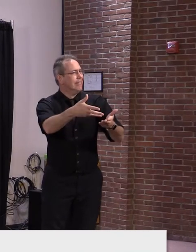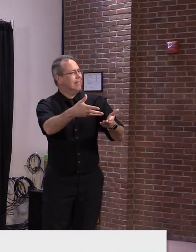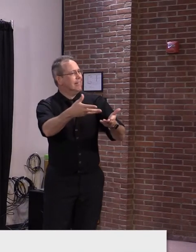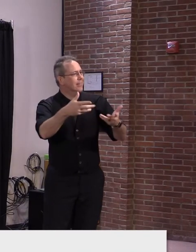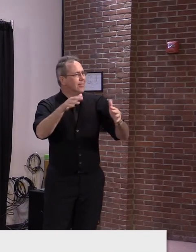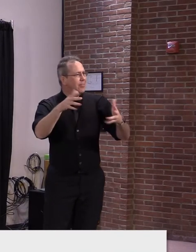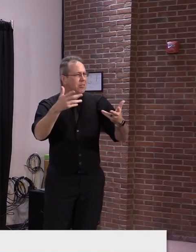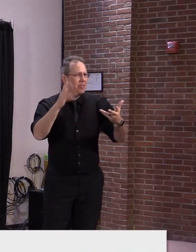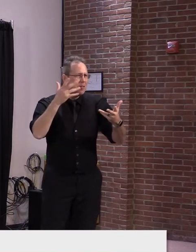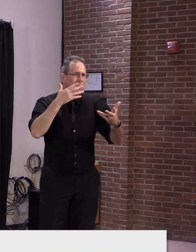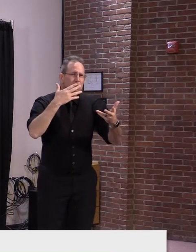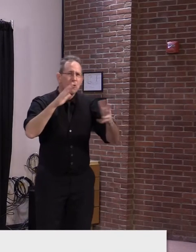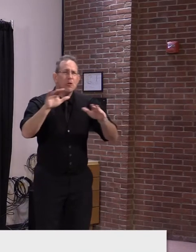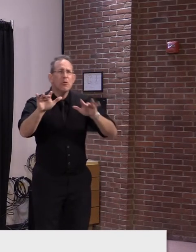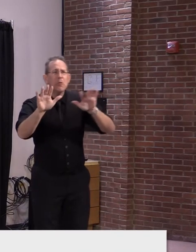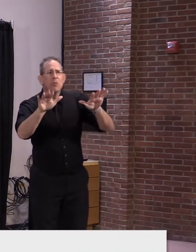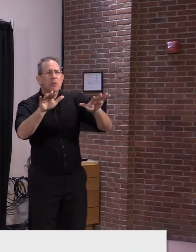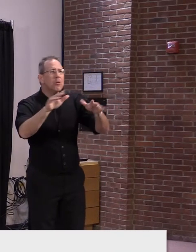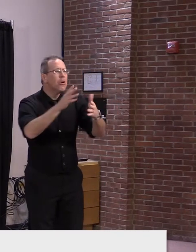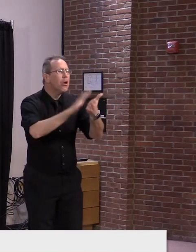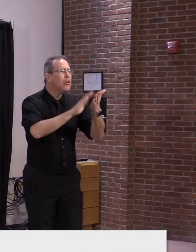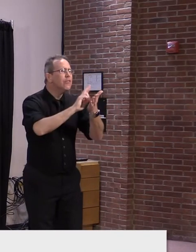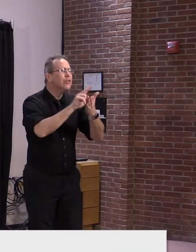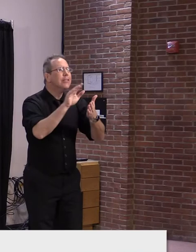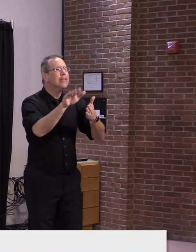of colleges that have a